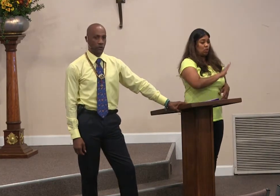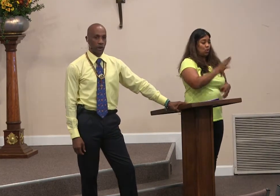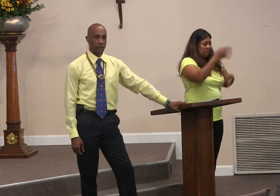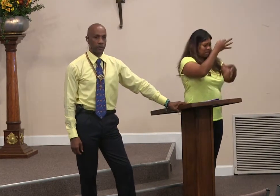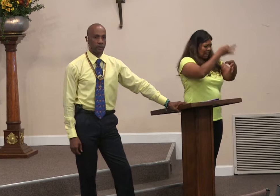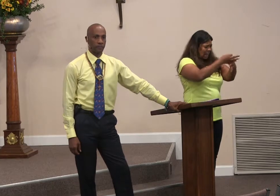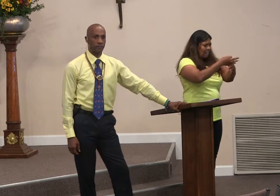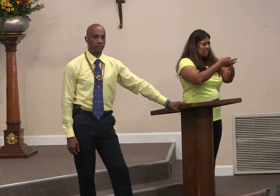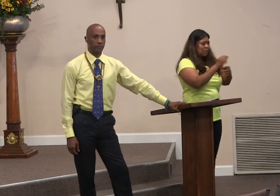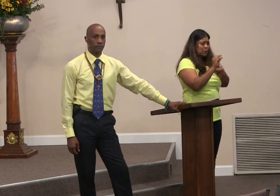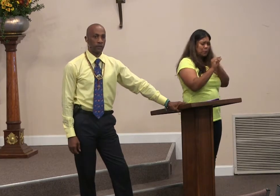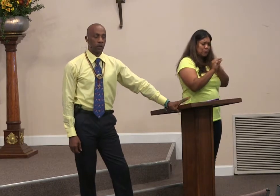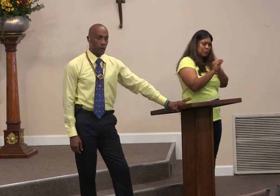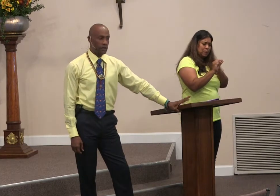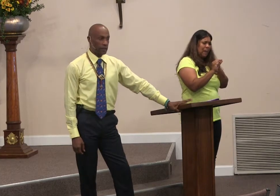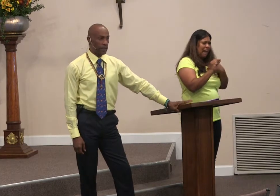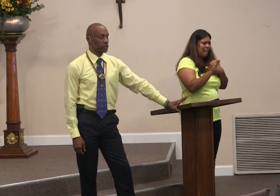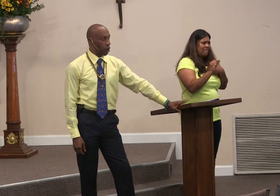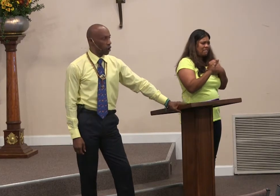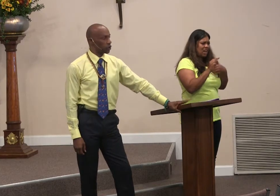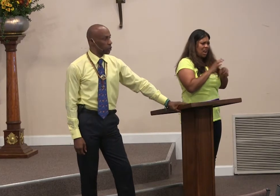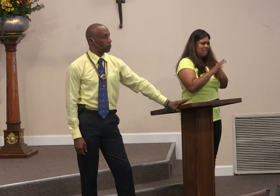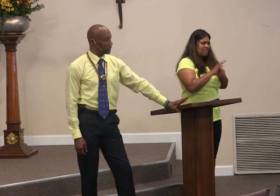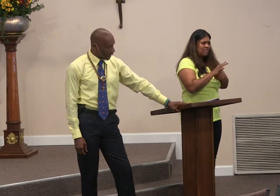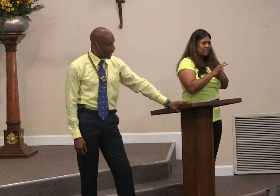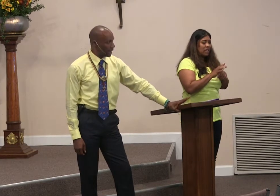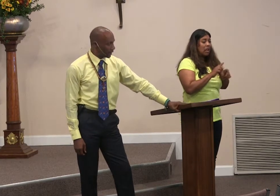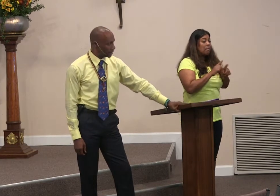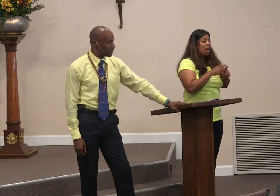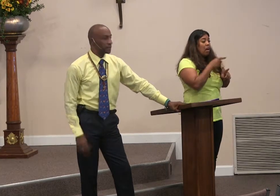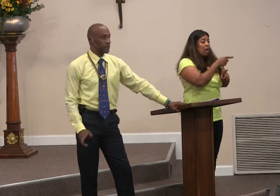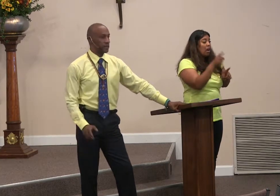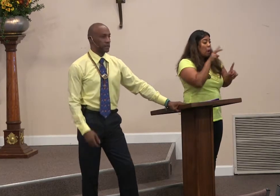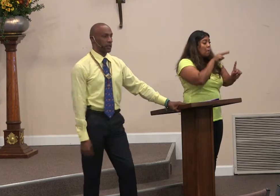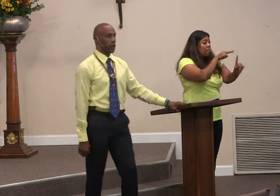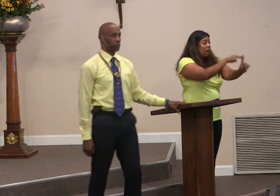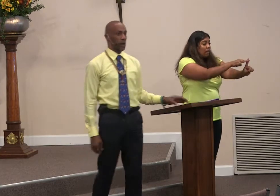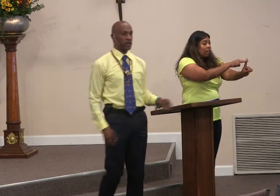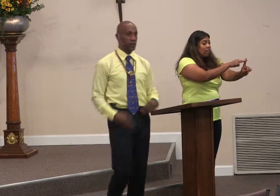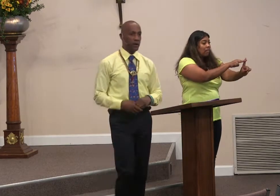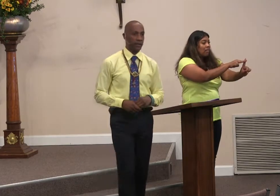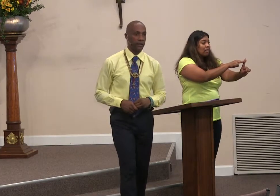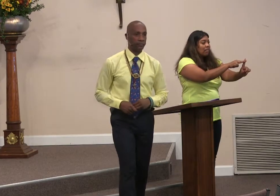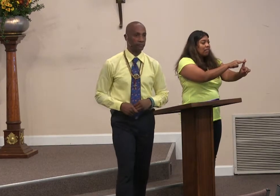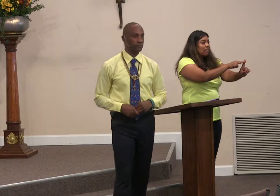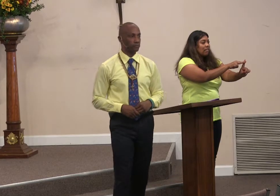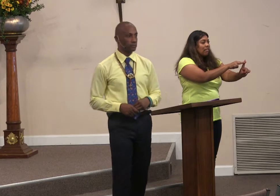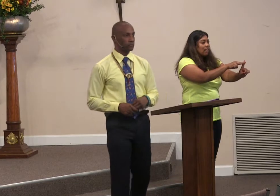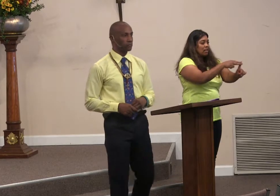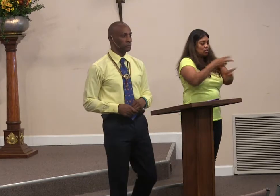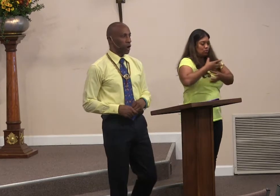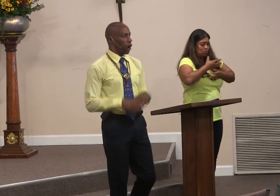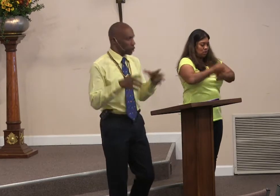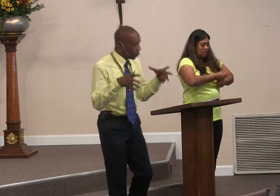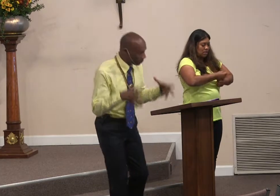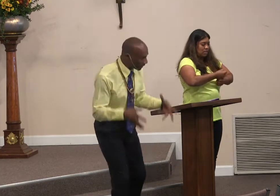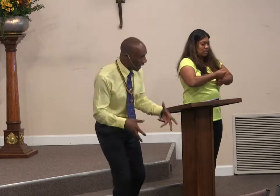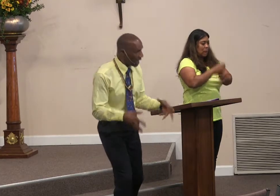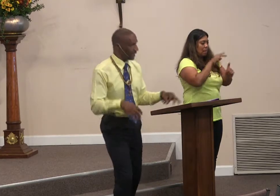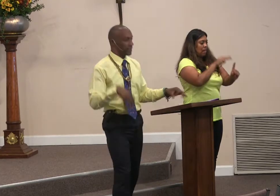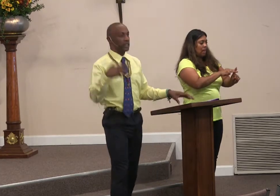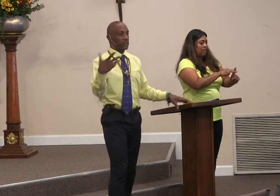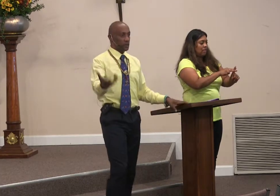have enough trust. Question is, are you applying it to this thing called prosperity? Are